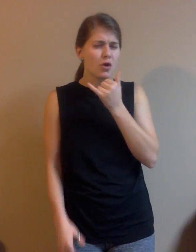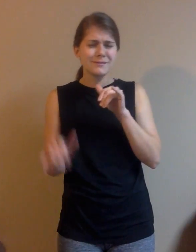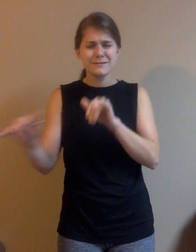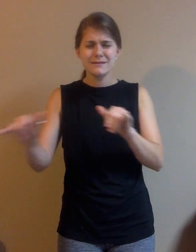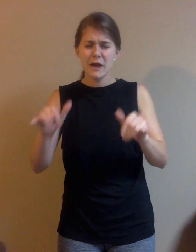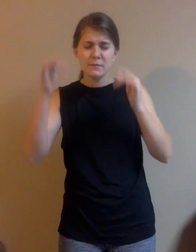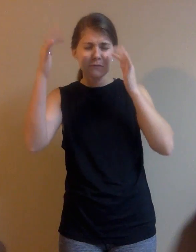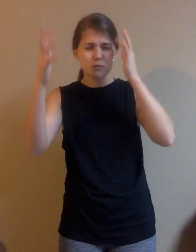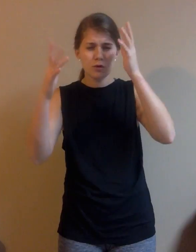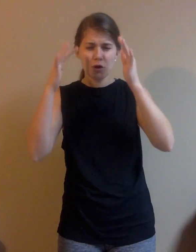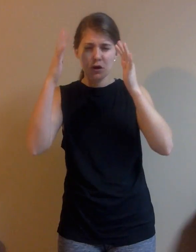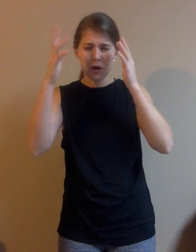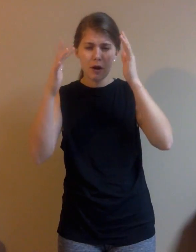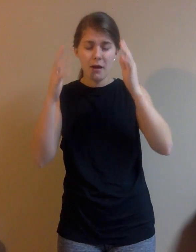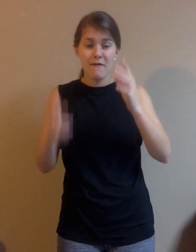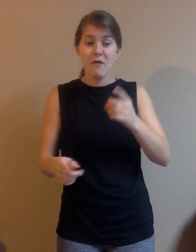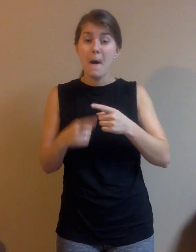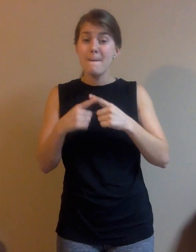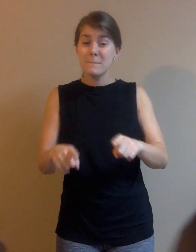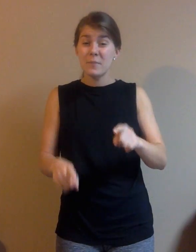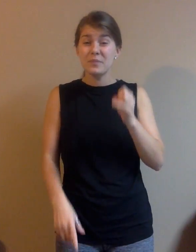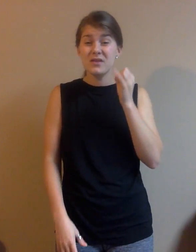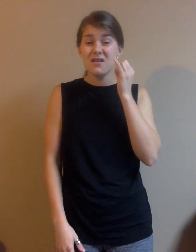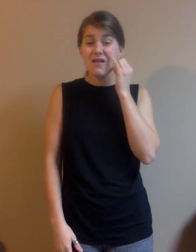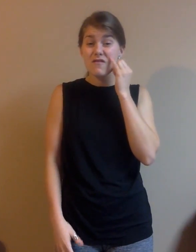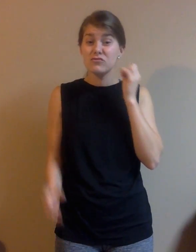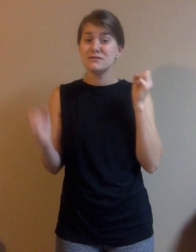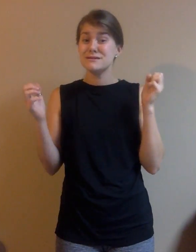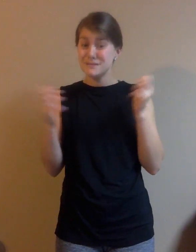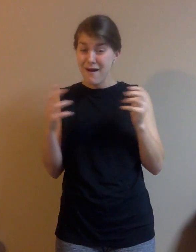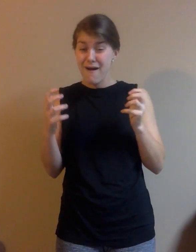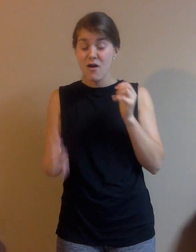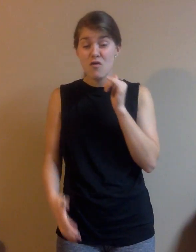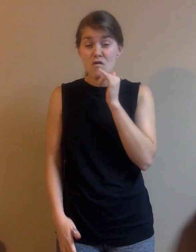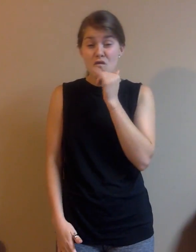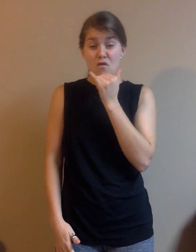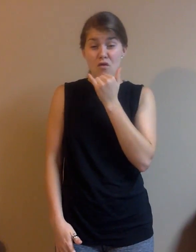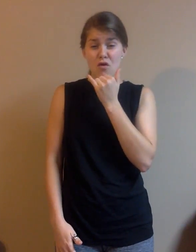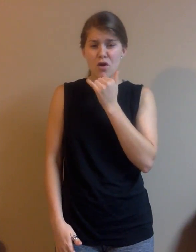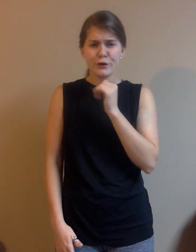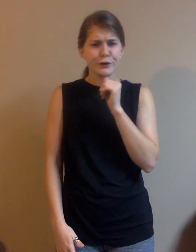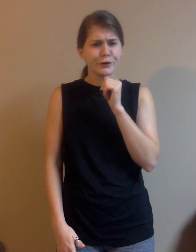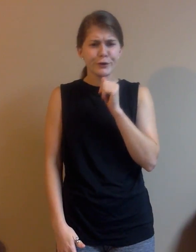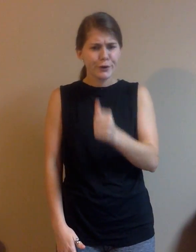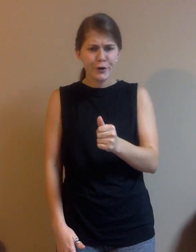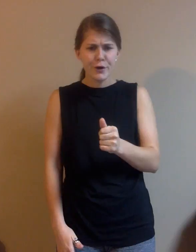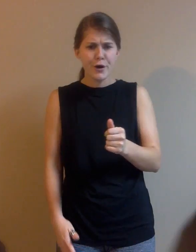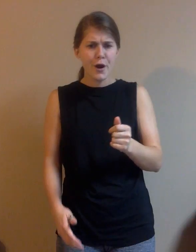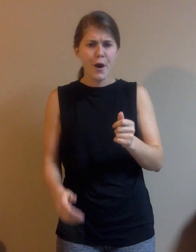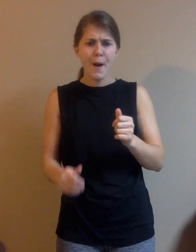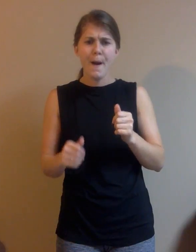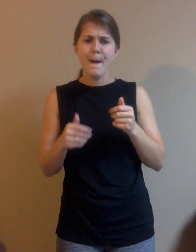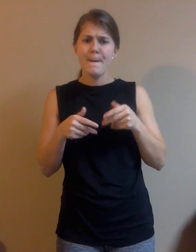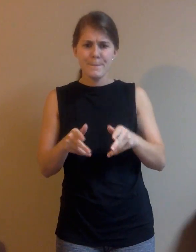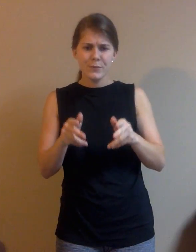you're not prepared to be wrong, you'll never come up with anything original. If you're not prepared to be wrong. And by the time